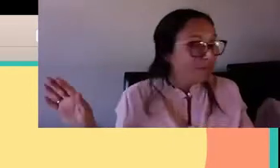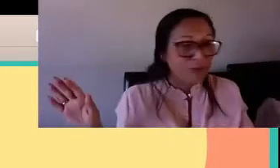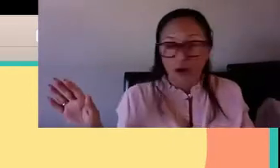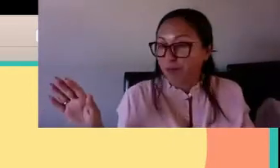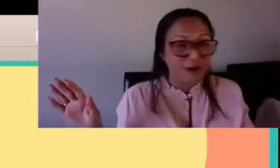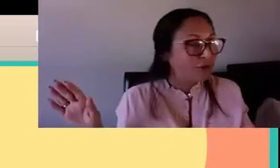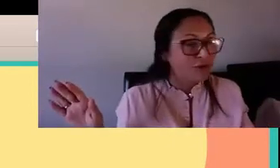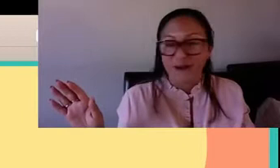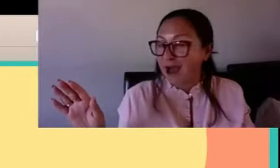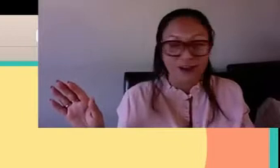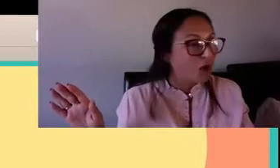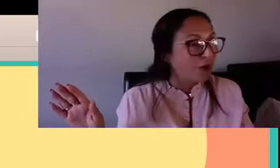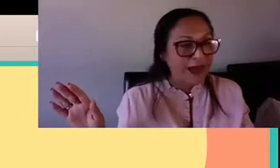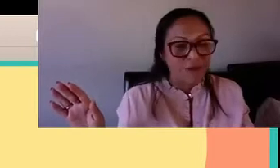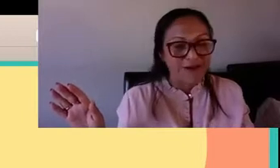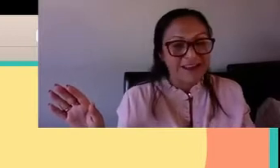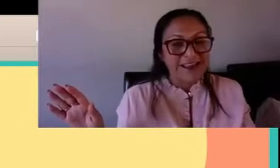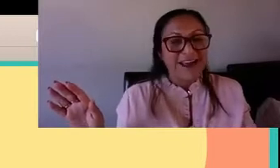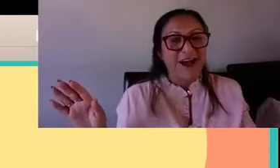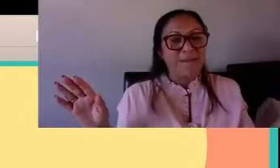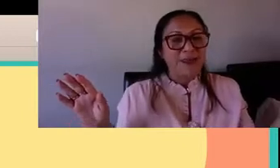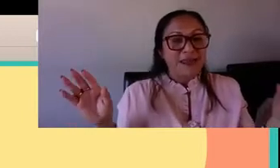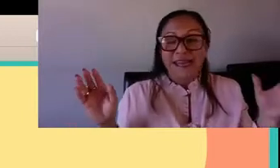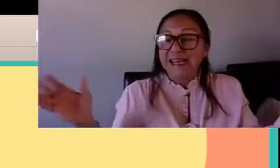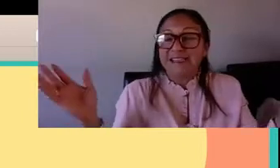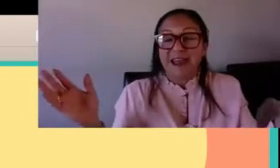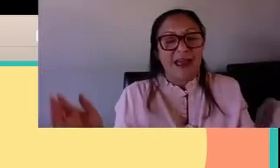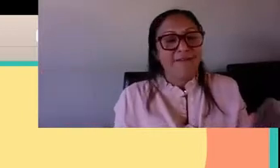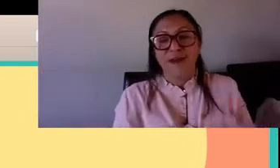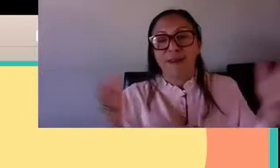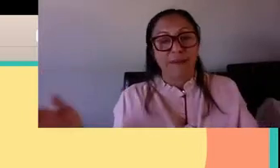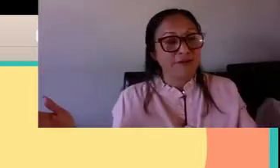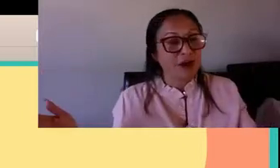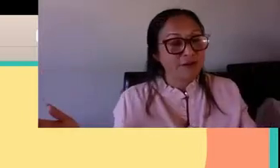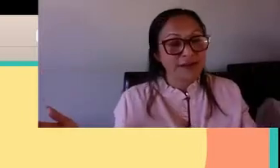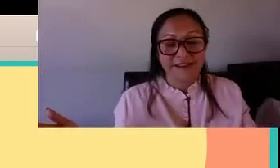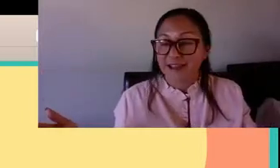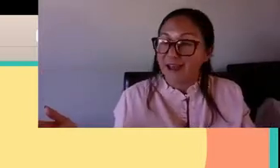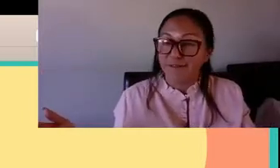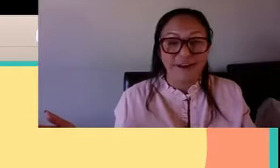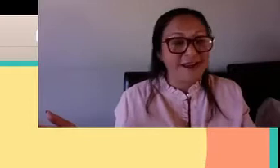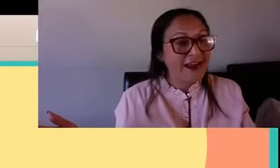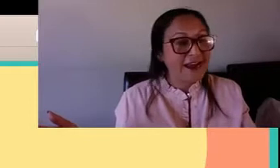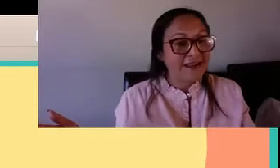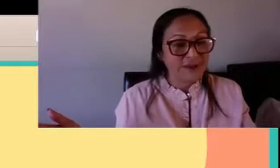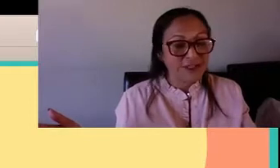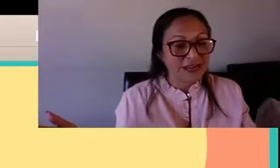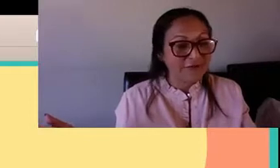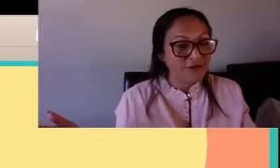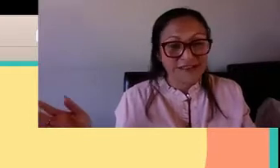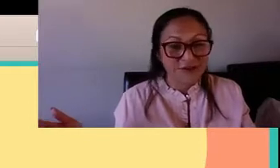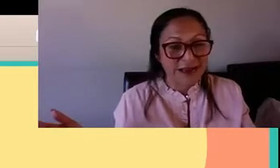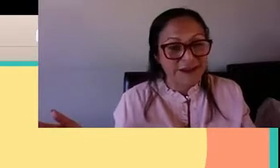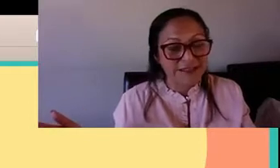not be appropriate. We would not go with that one. Um, Eat. Every baby and toddler eats every day, especially